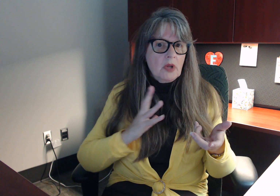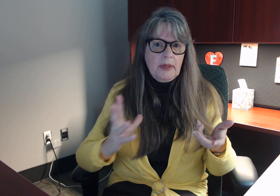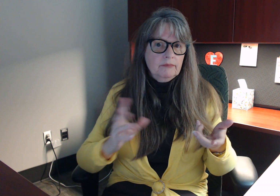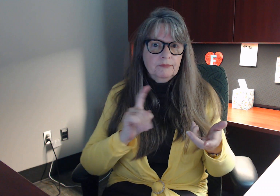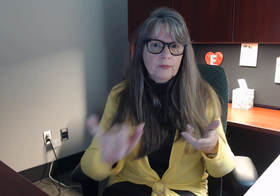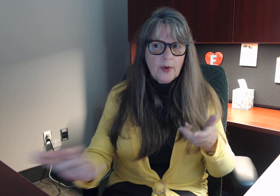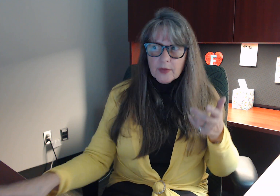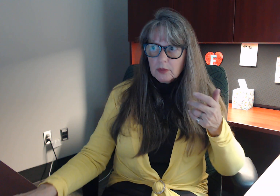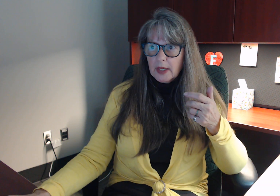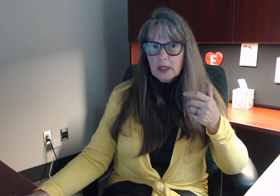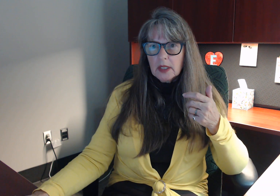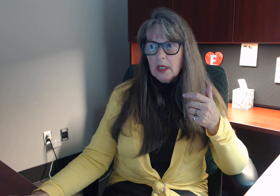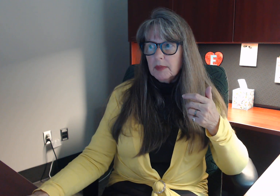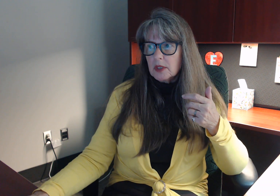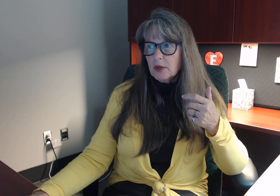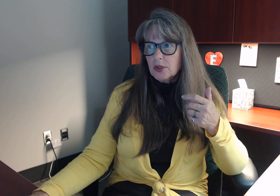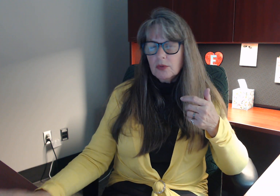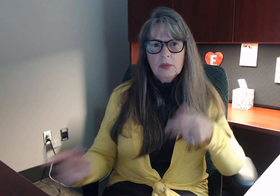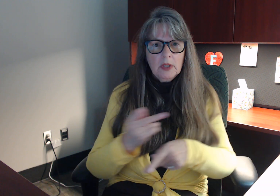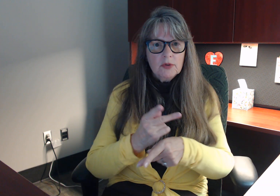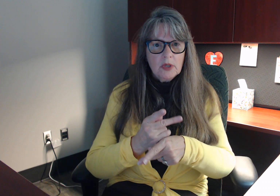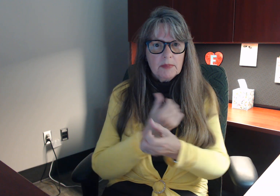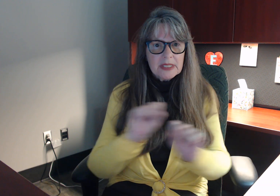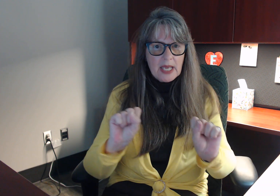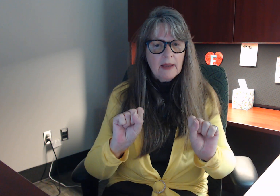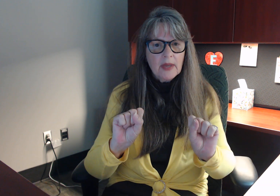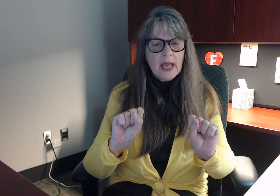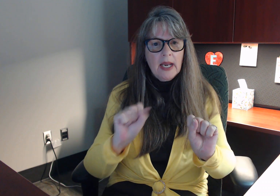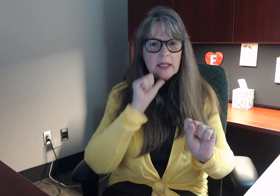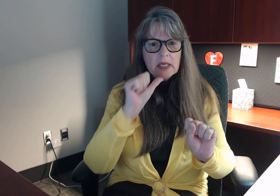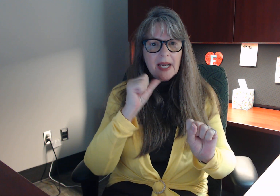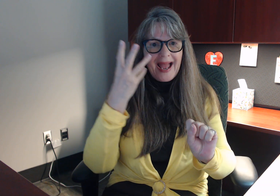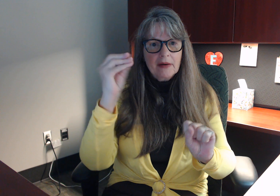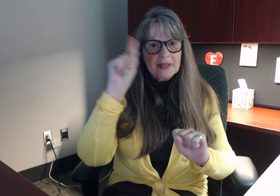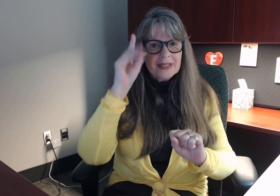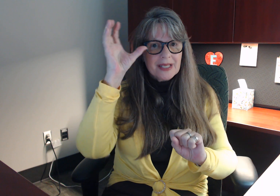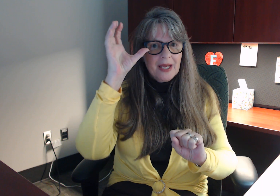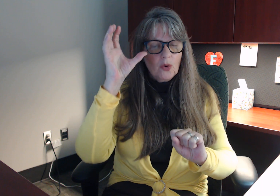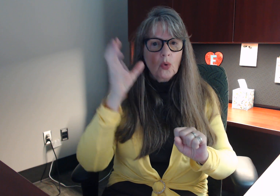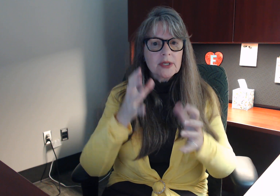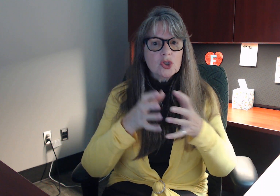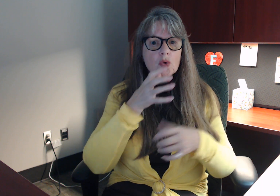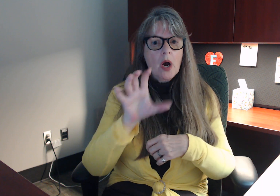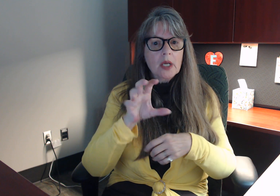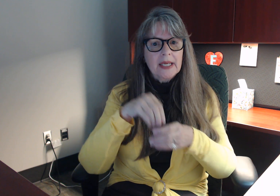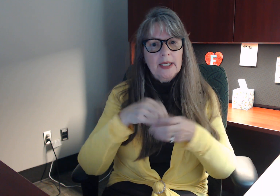mean, forever, right? It'll keep as long as you keep it safe and it's not out in the sun or it's too hot like in your